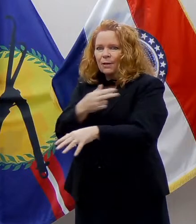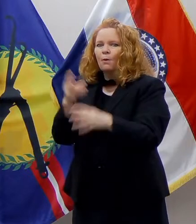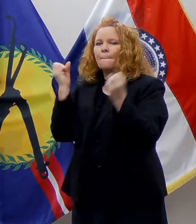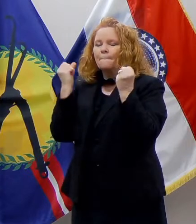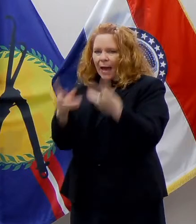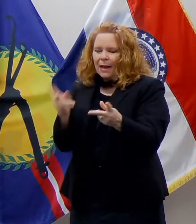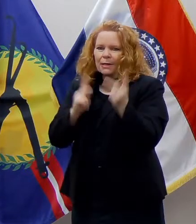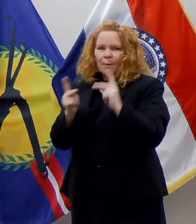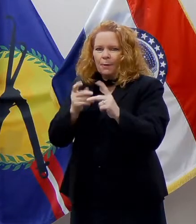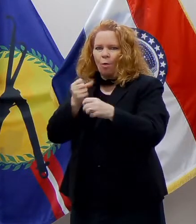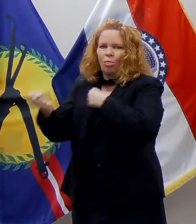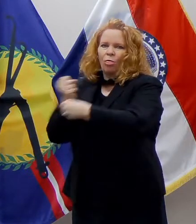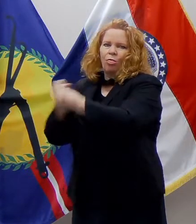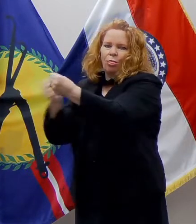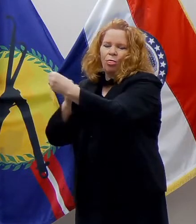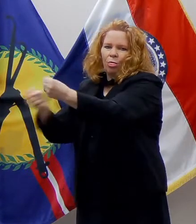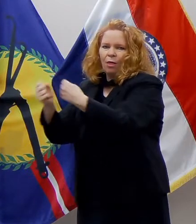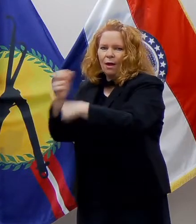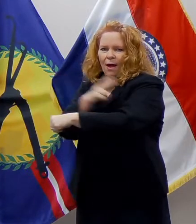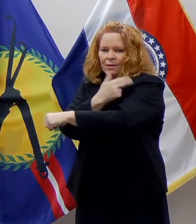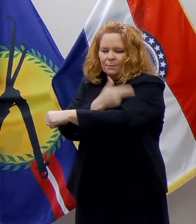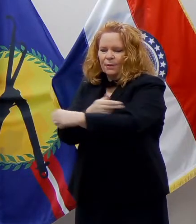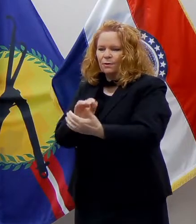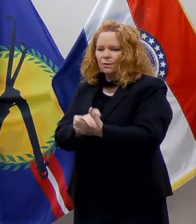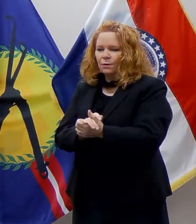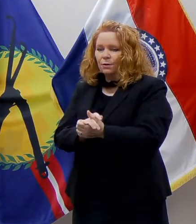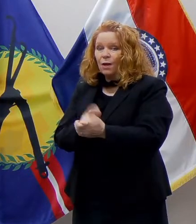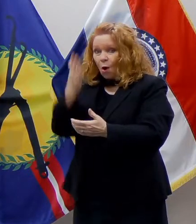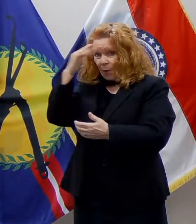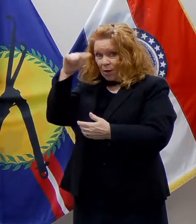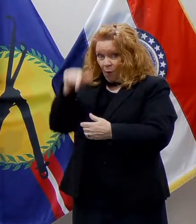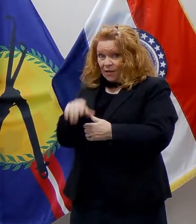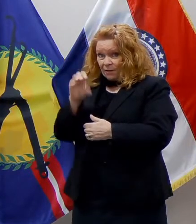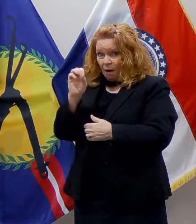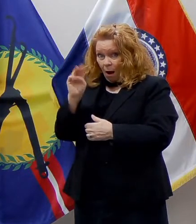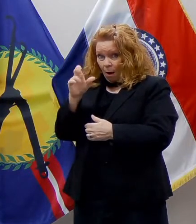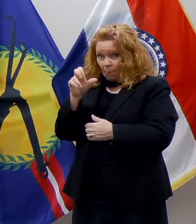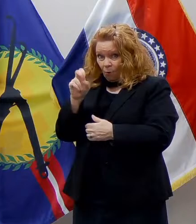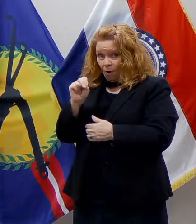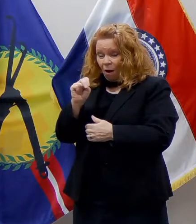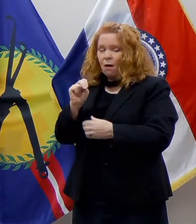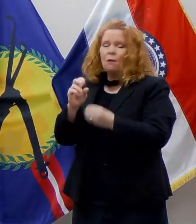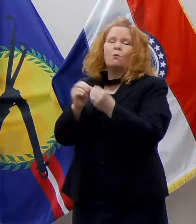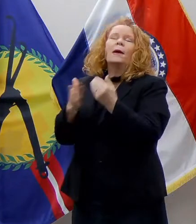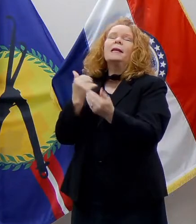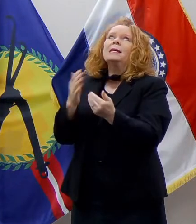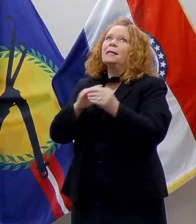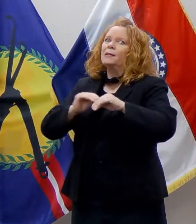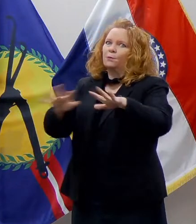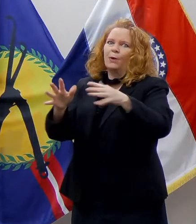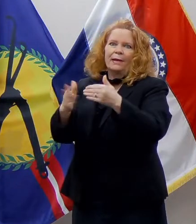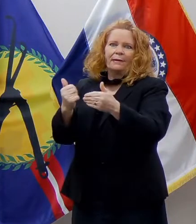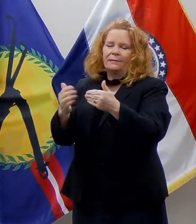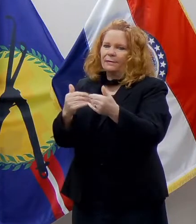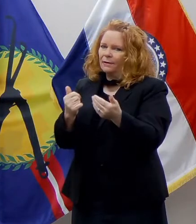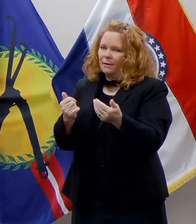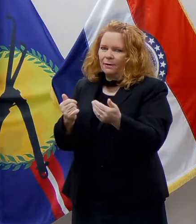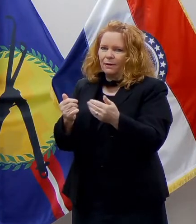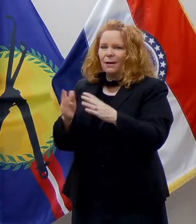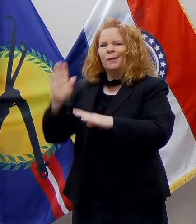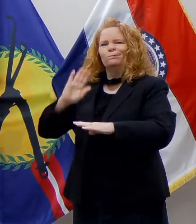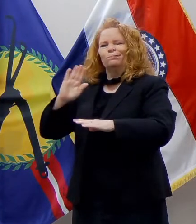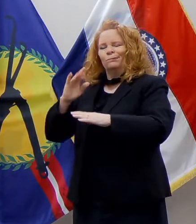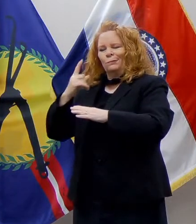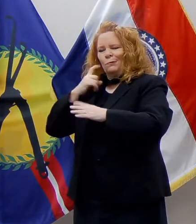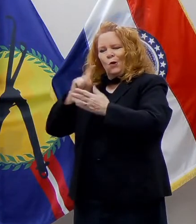do know that this variant, the Omicron variant, is much more transmissible. Early data shows